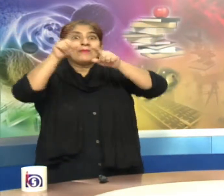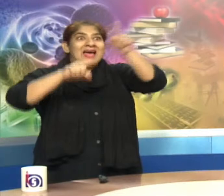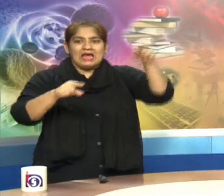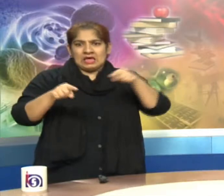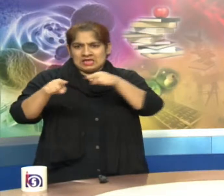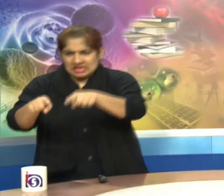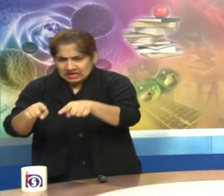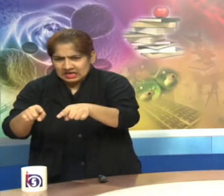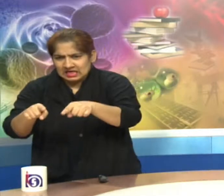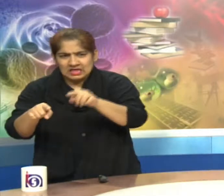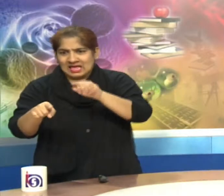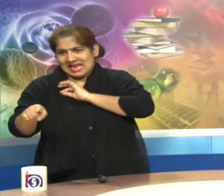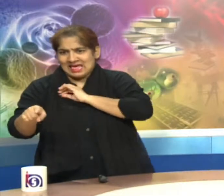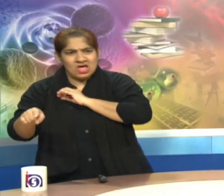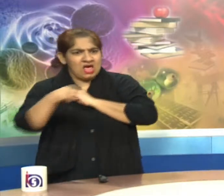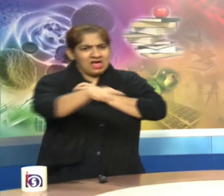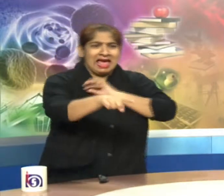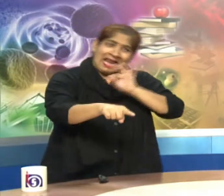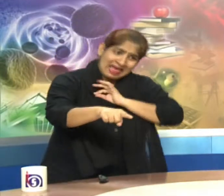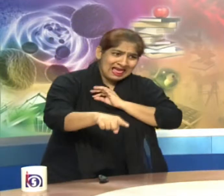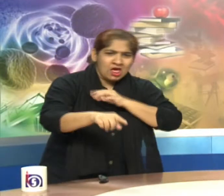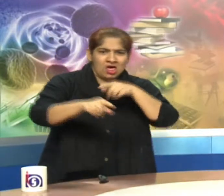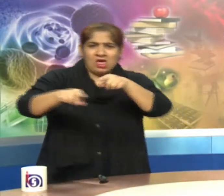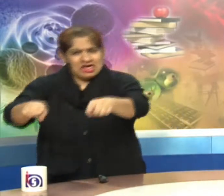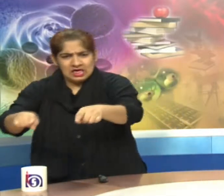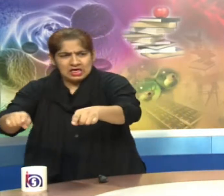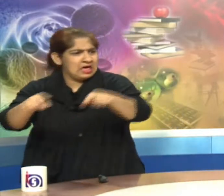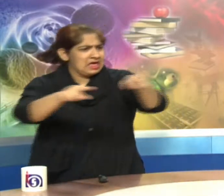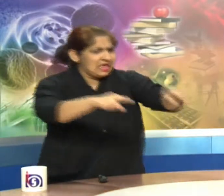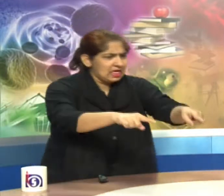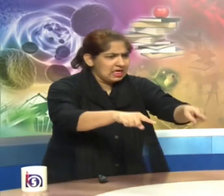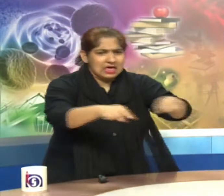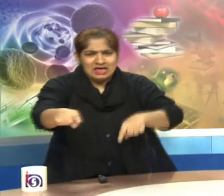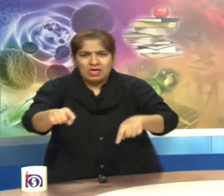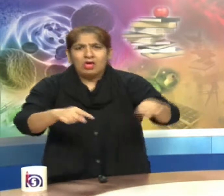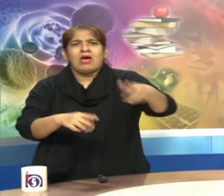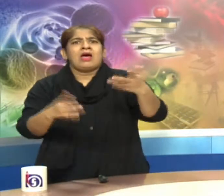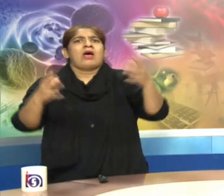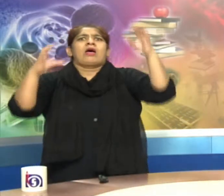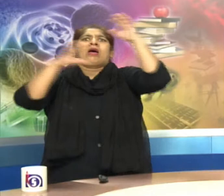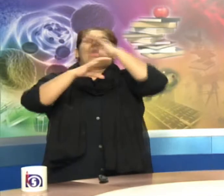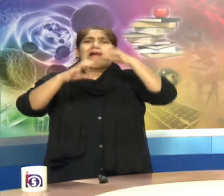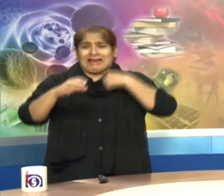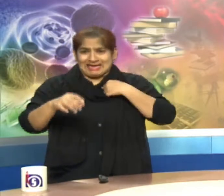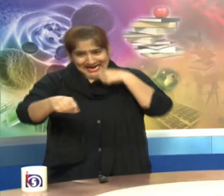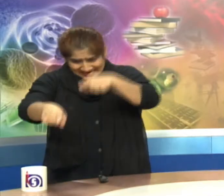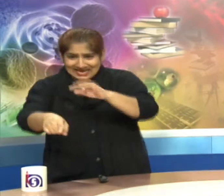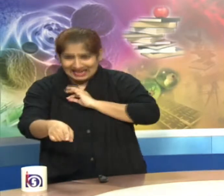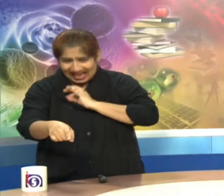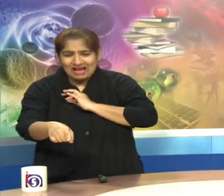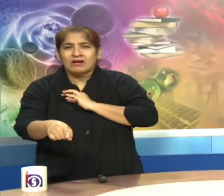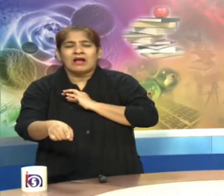limitations. People, when see the advertising, they also have different kinds of choices,